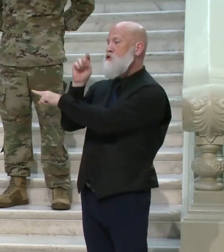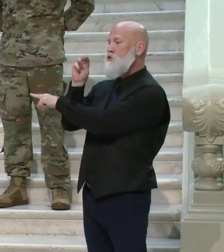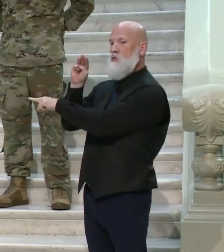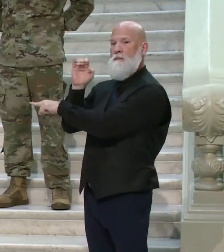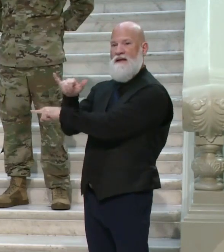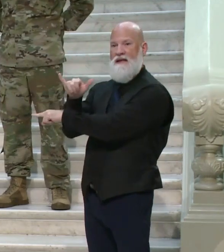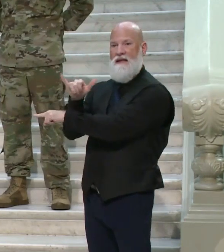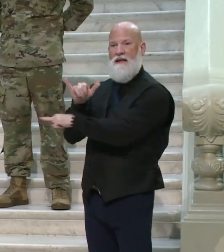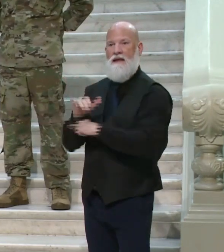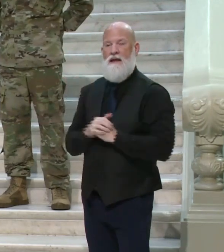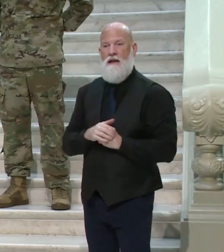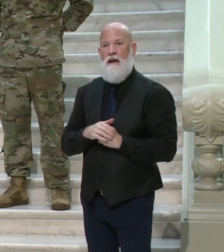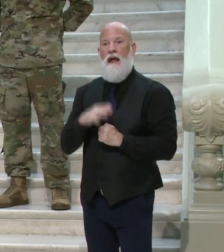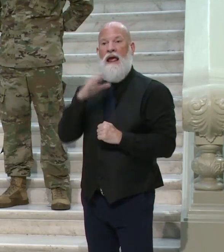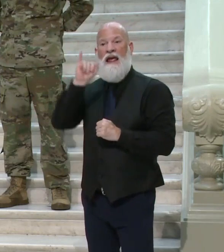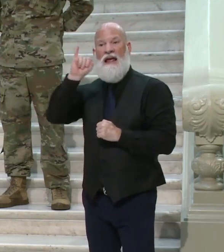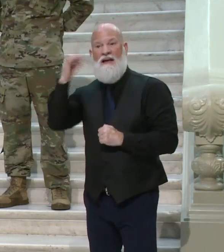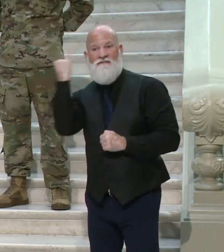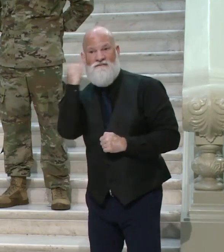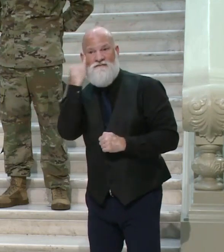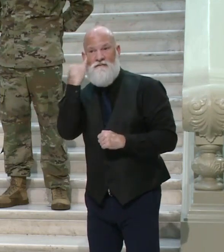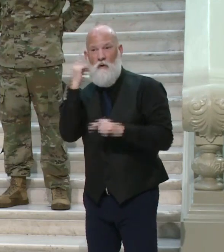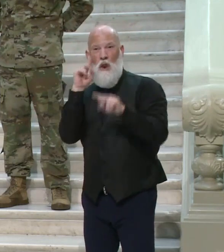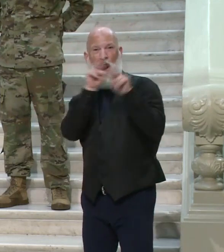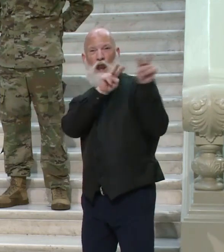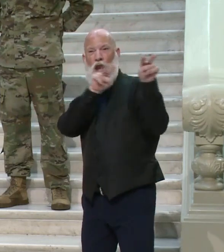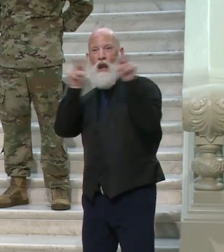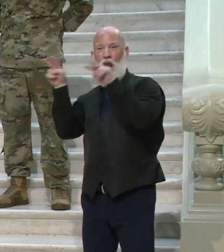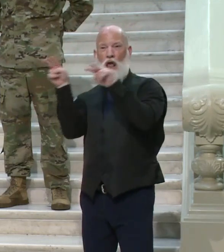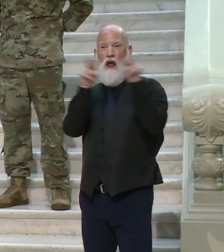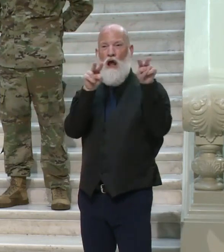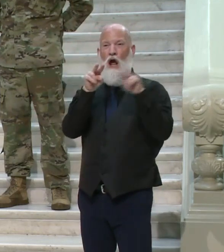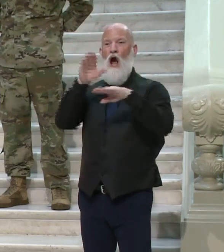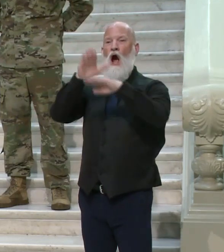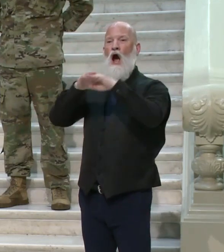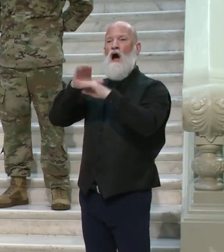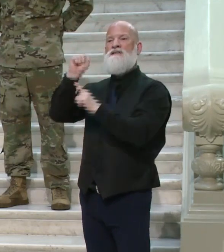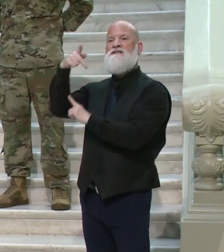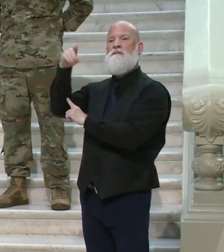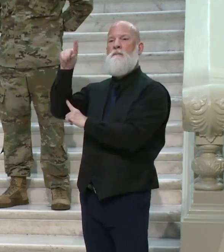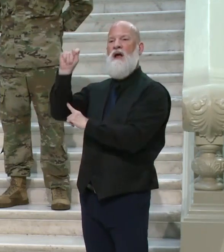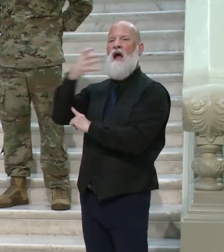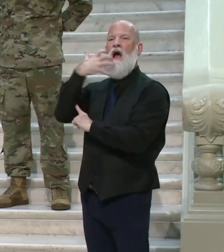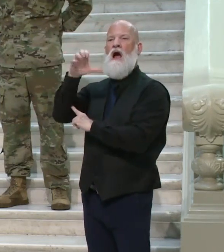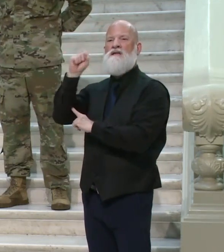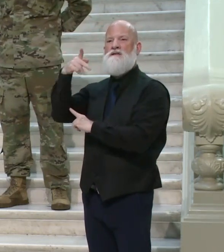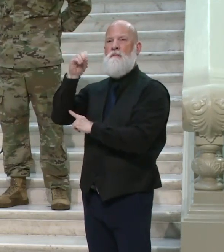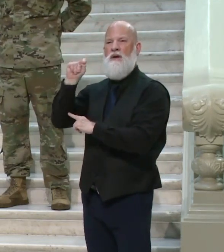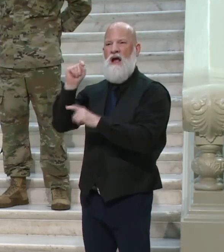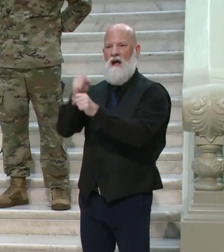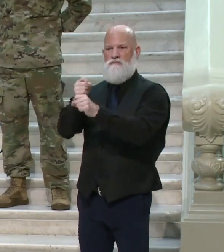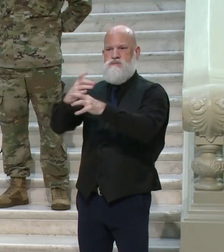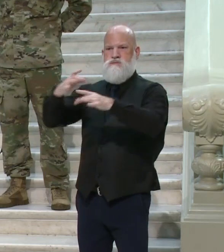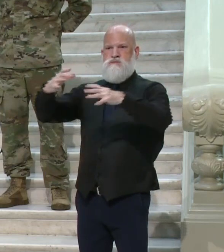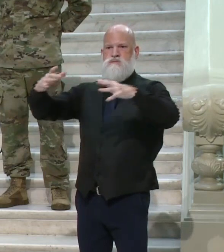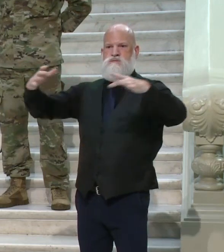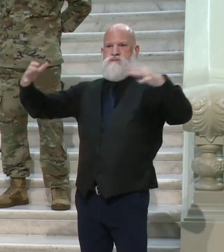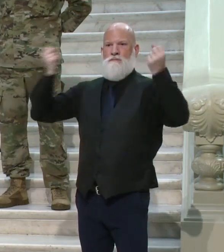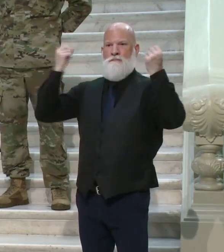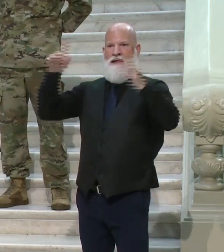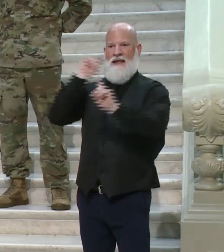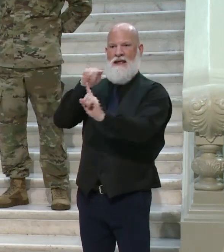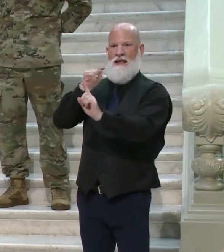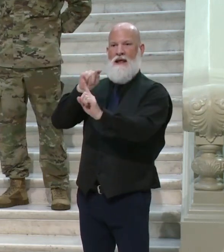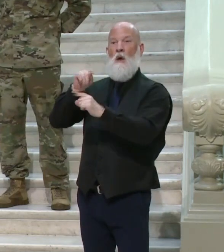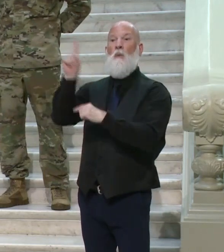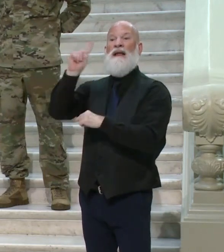we've had, Albany, Georgia has had more deaths to coronavirus than Atlanta. You would have never